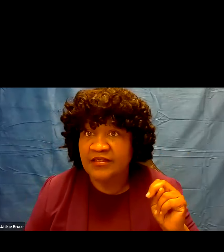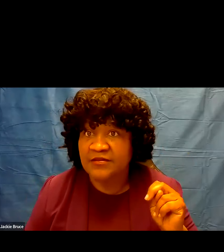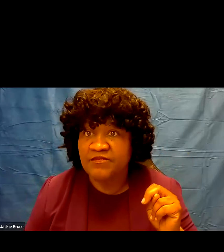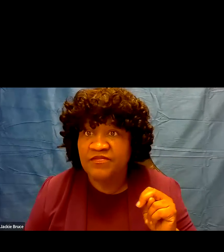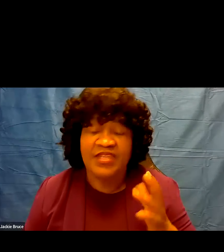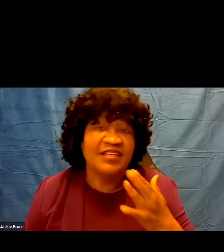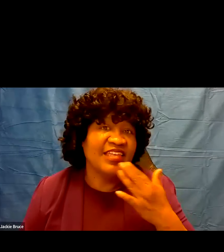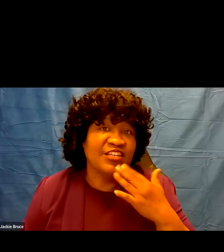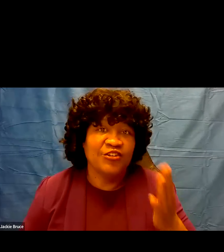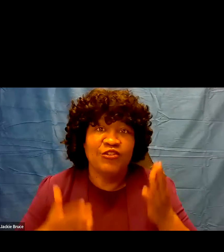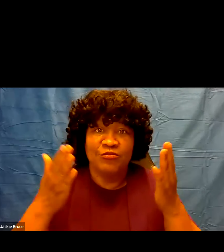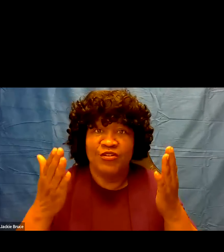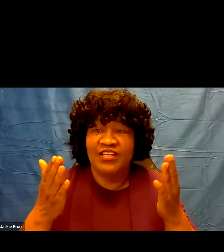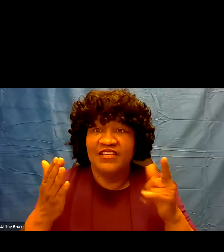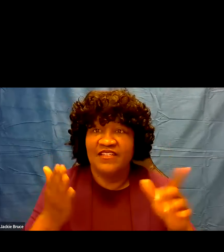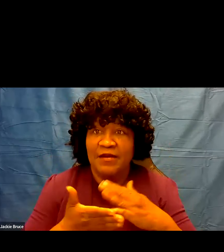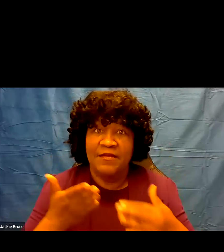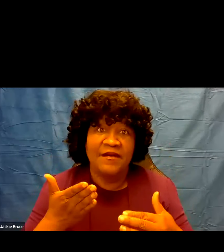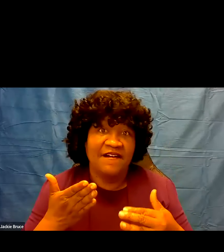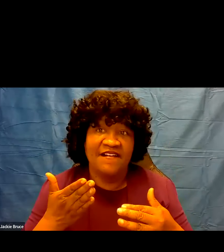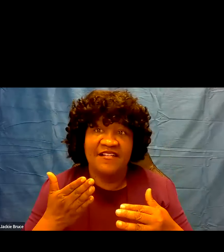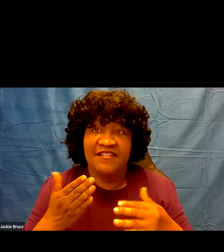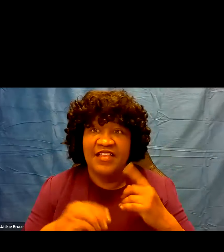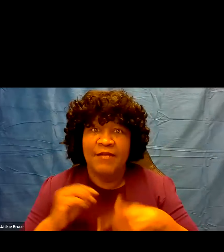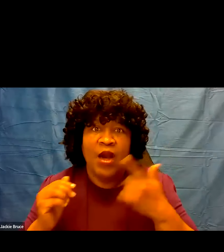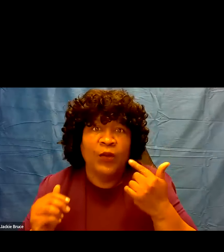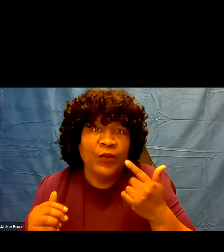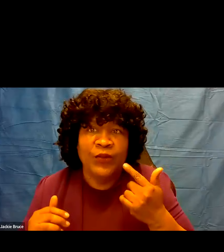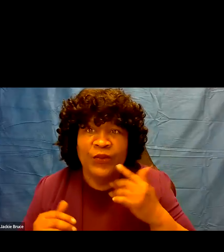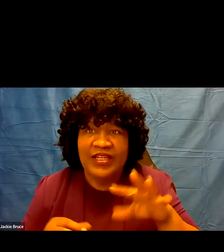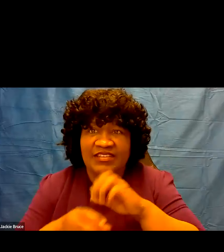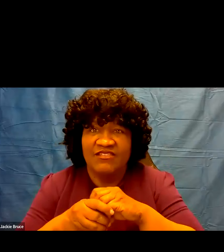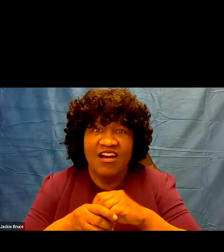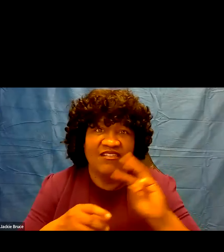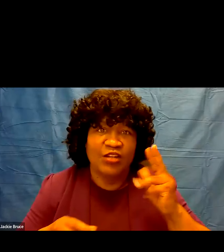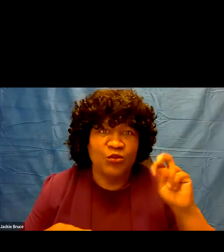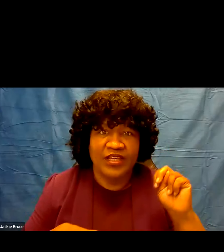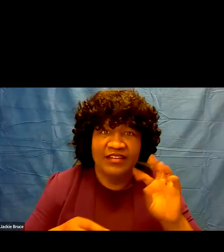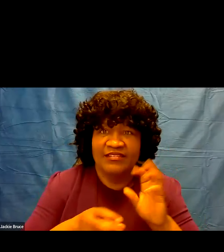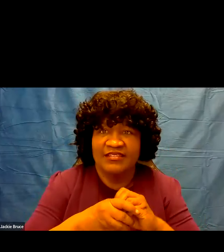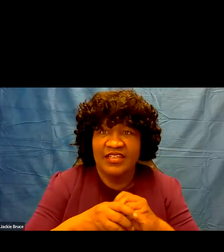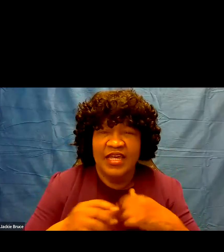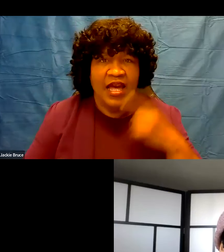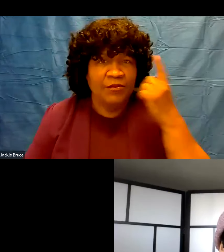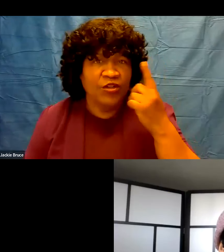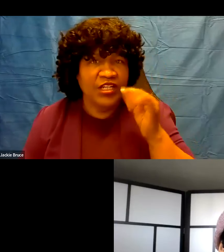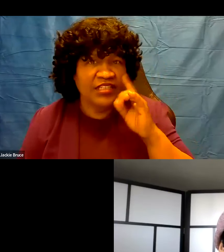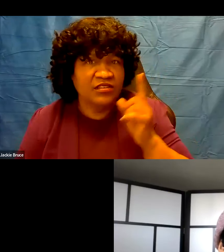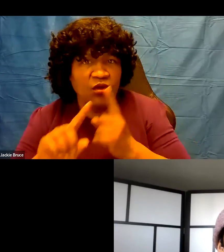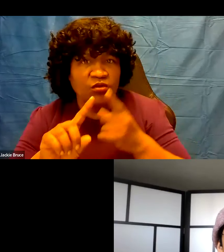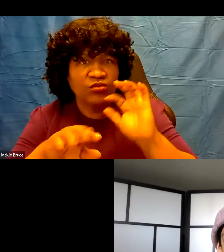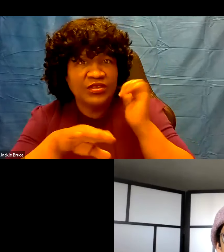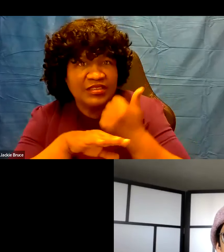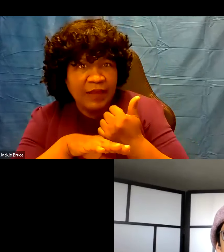Yeah, thank you for bringing up the part around the, who gets involved at when. I'm wondering, is the goal to